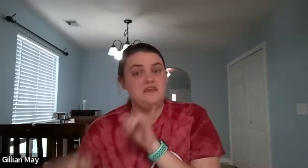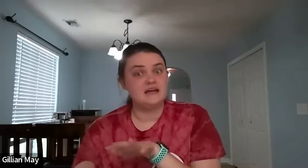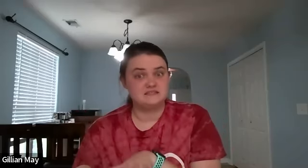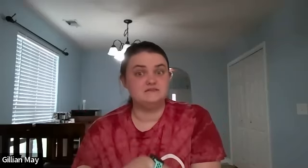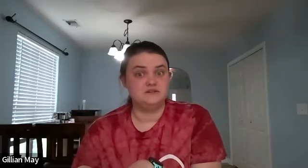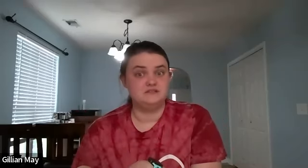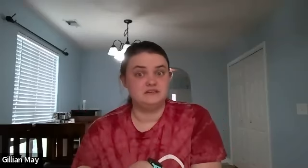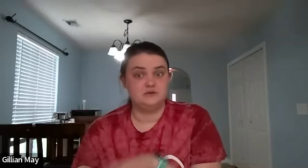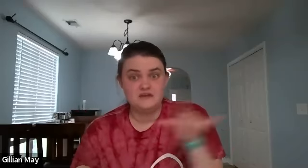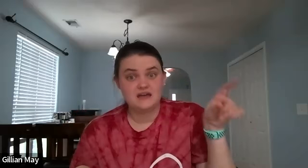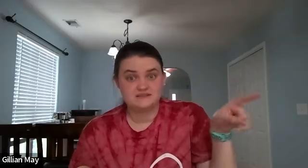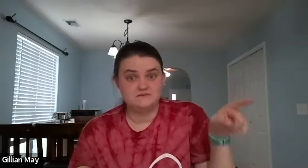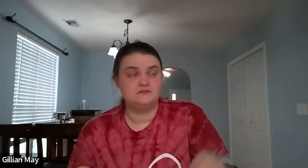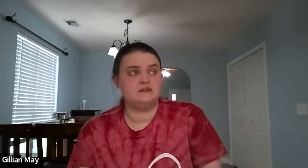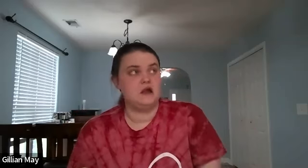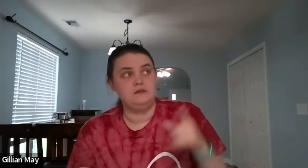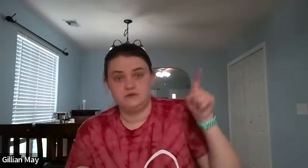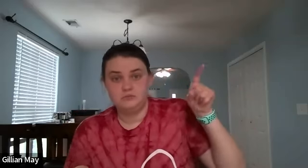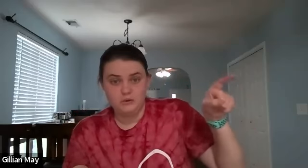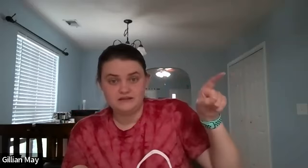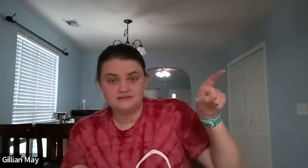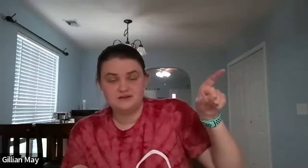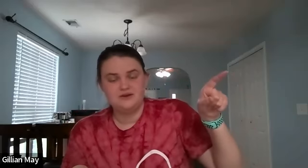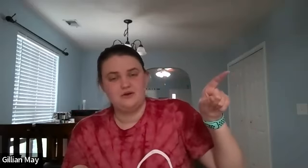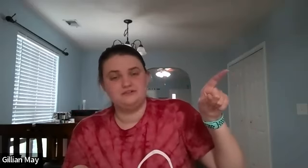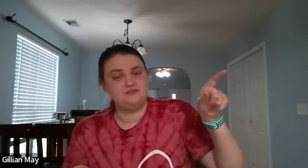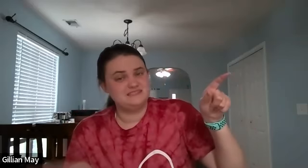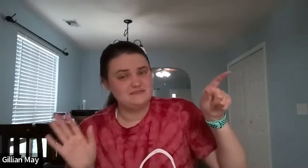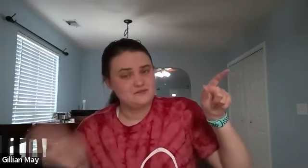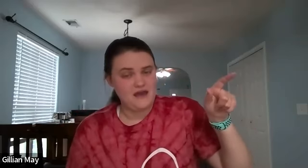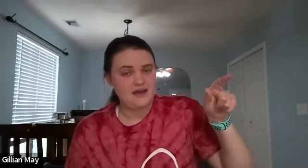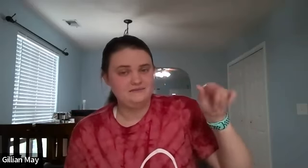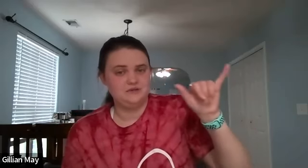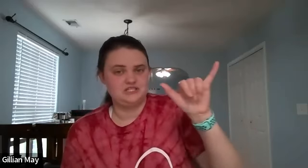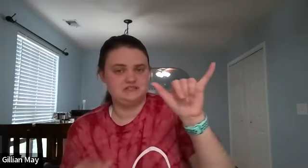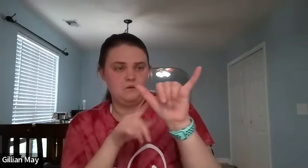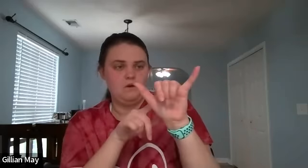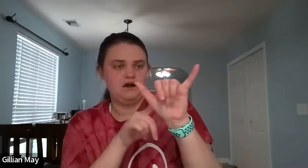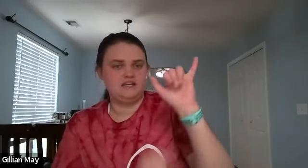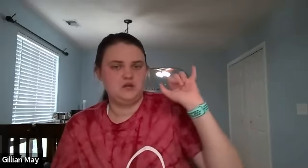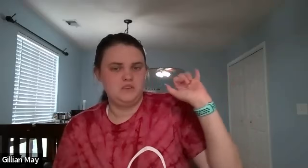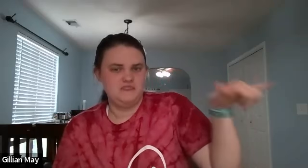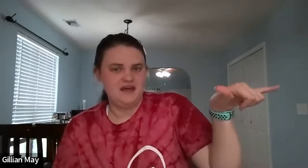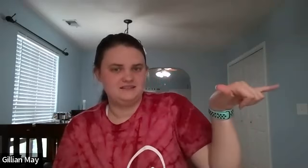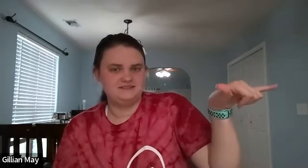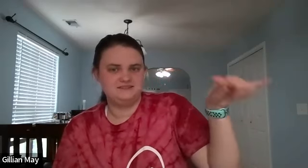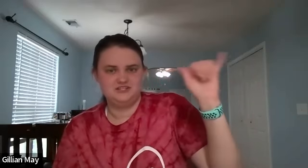that's confusing or that's confusing, I'll either point or I'll do the sign for that, which is a Y, and you go that, you just kind